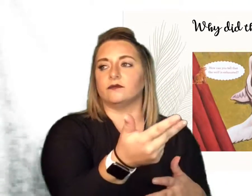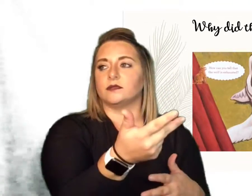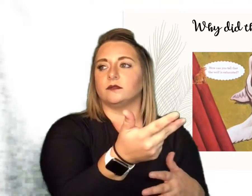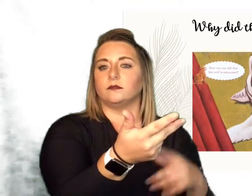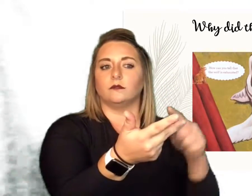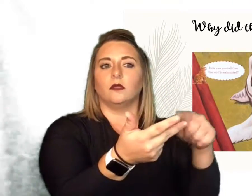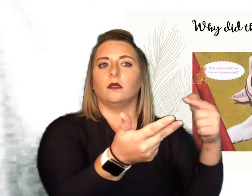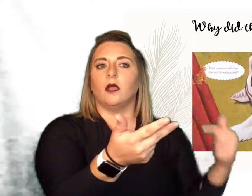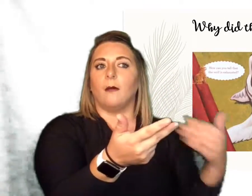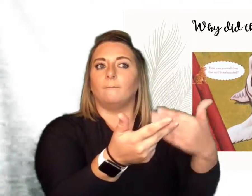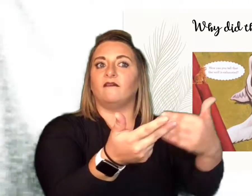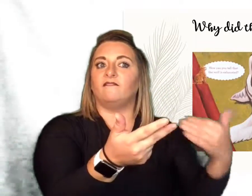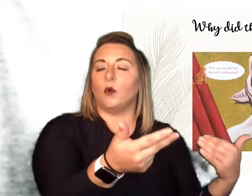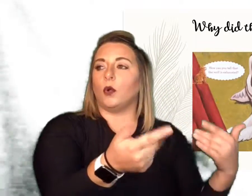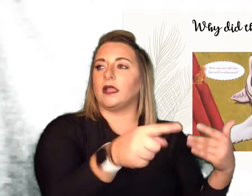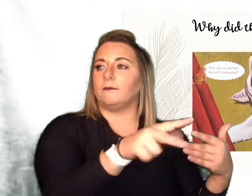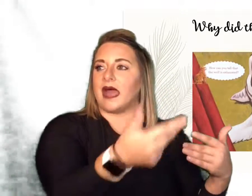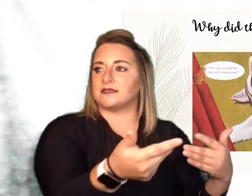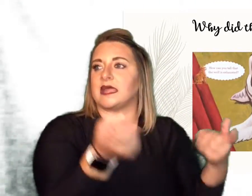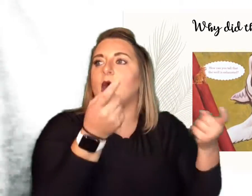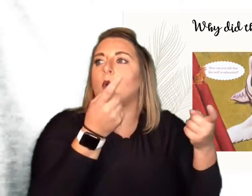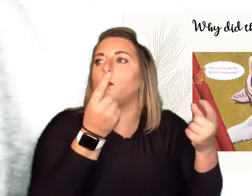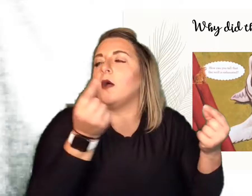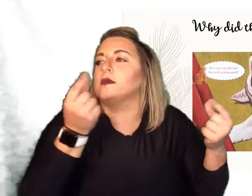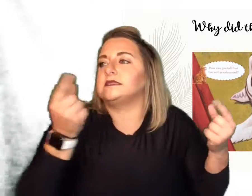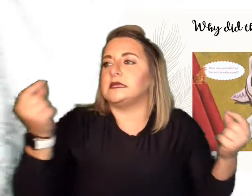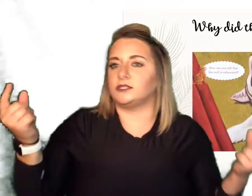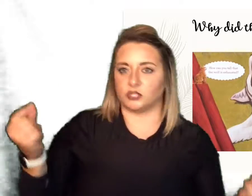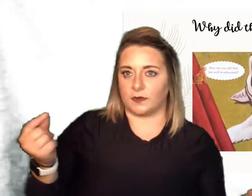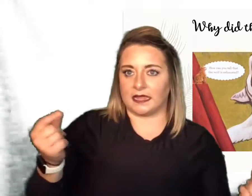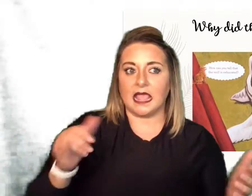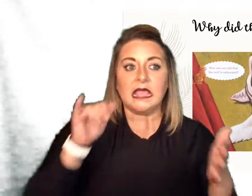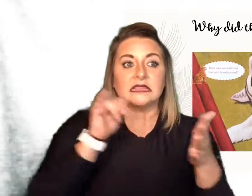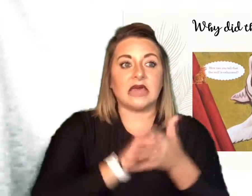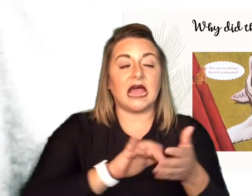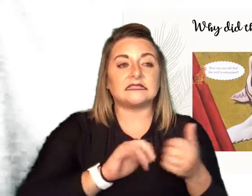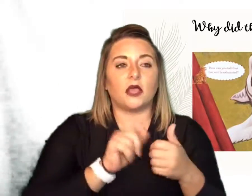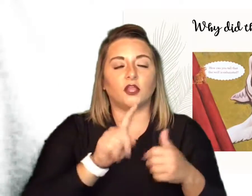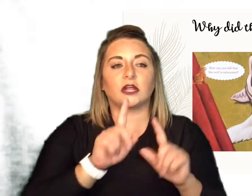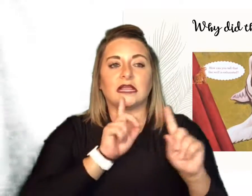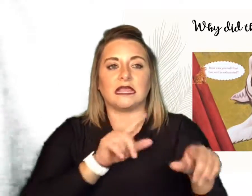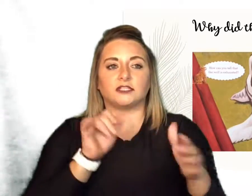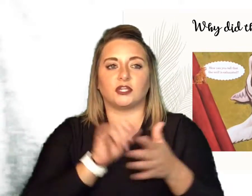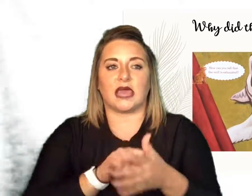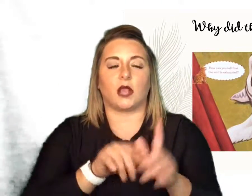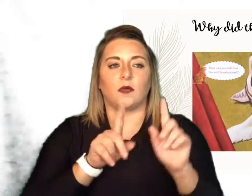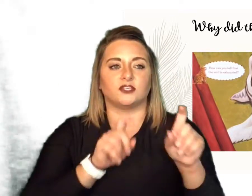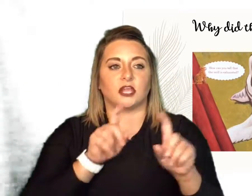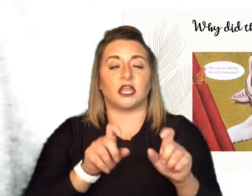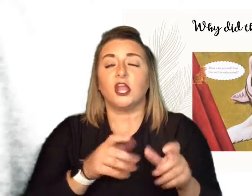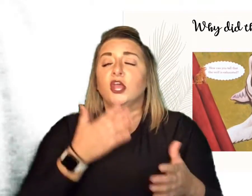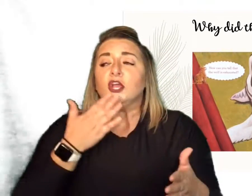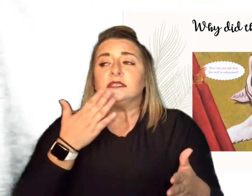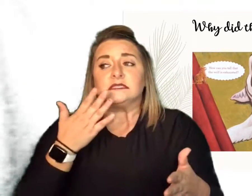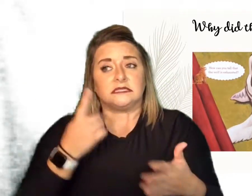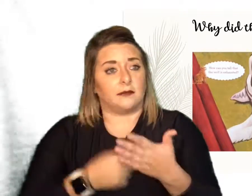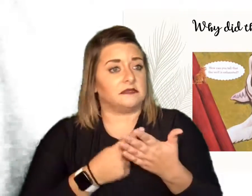pass out? Before he passed out, what was he doing? That's how you're going to answer that